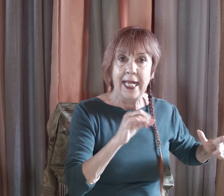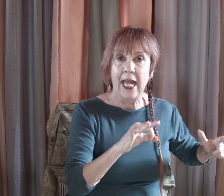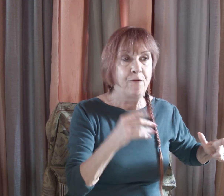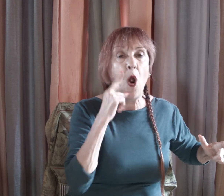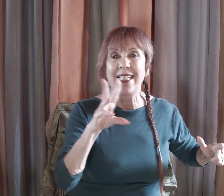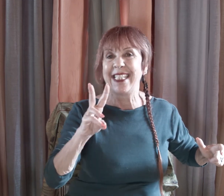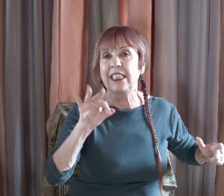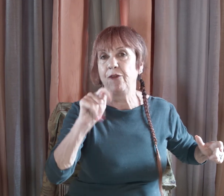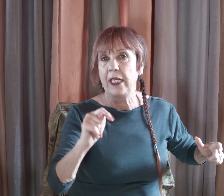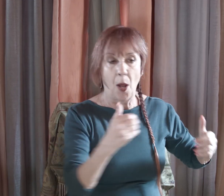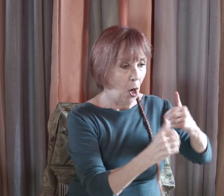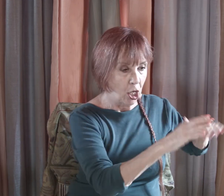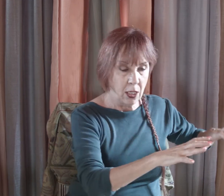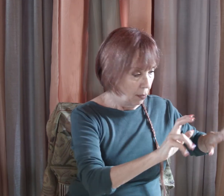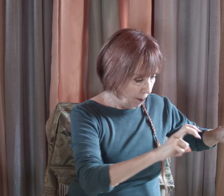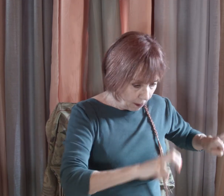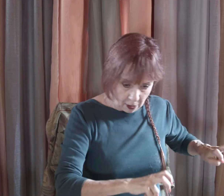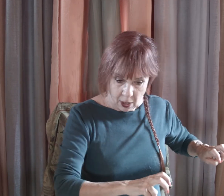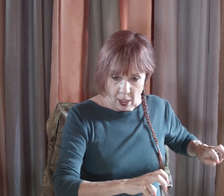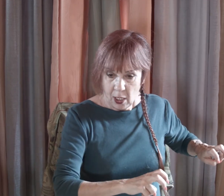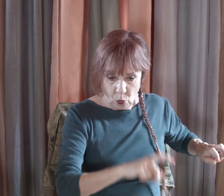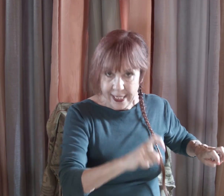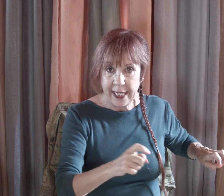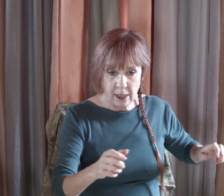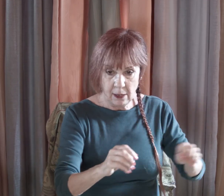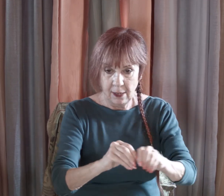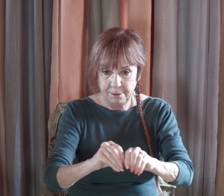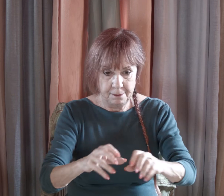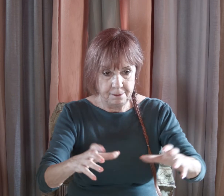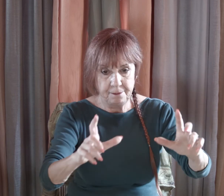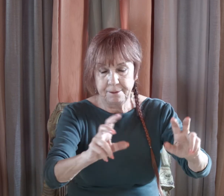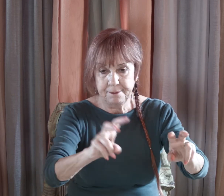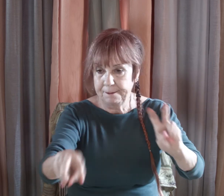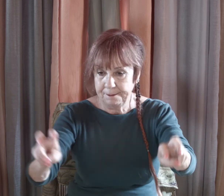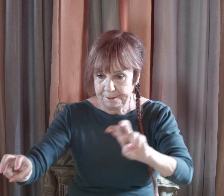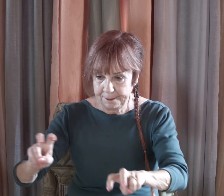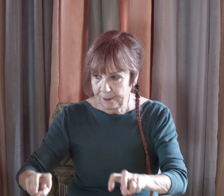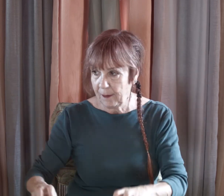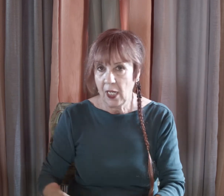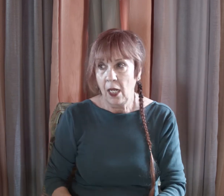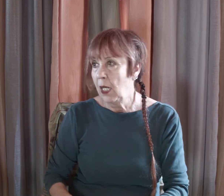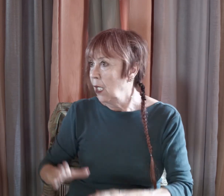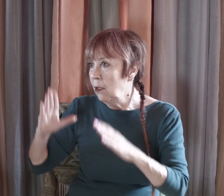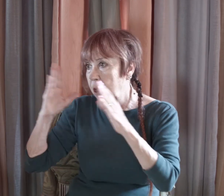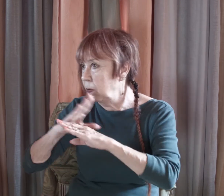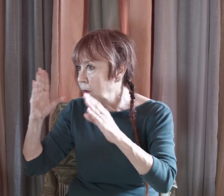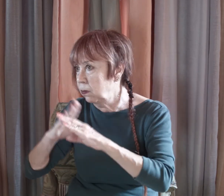sit 6 feet apart. I mean, it's worrisome, of course, on many counts. It's very worrisome. Not least of all